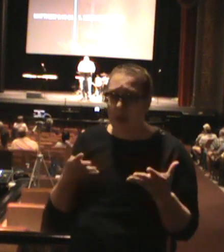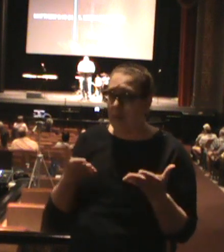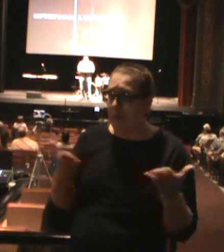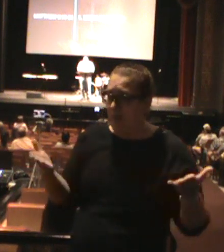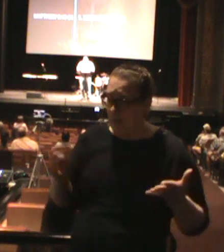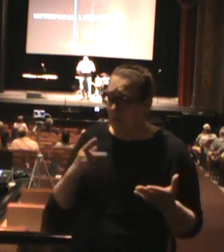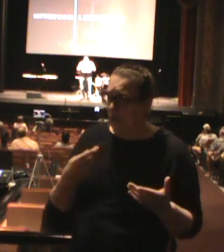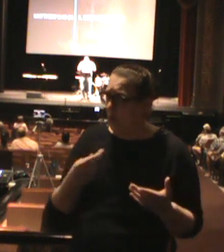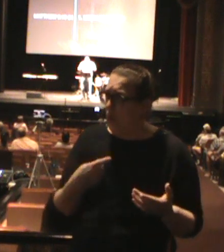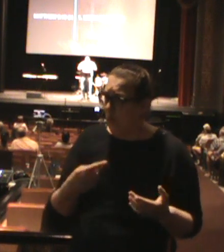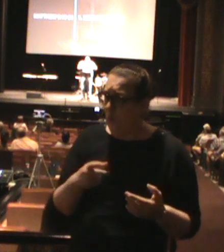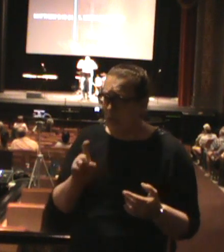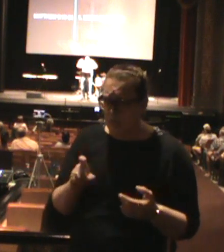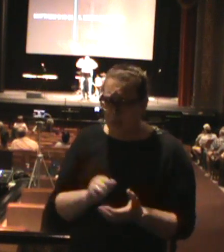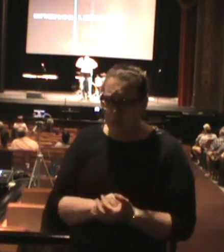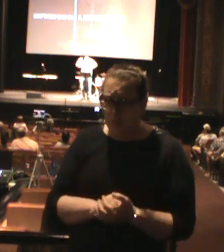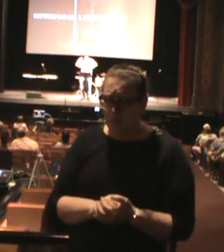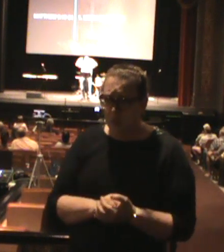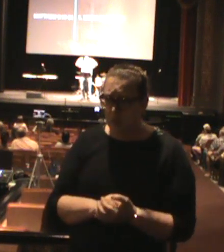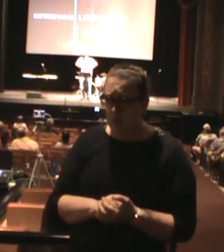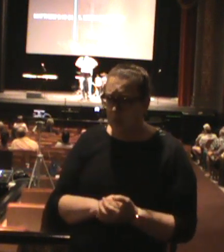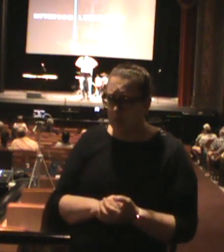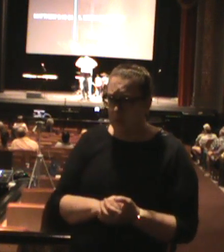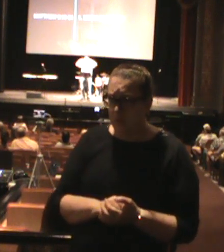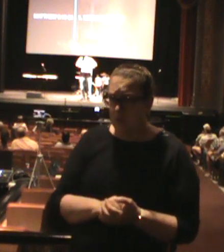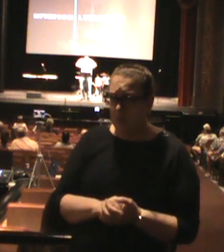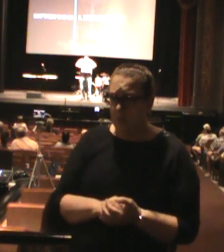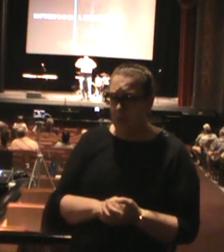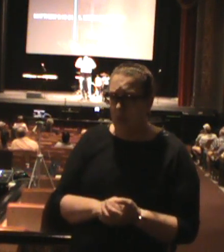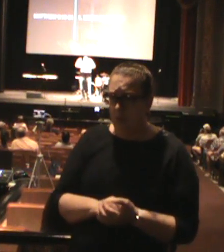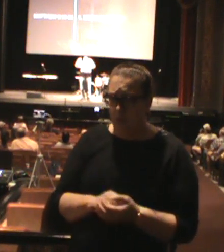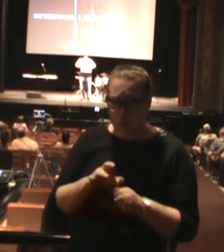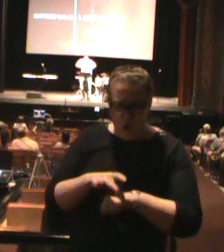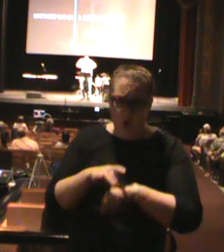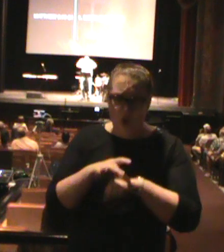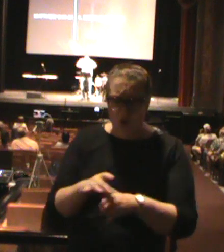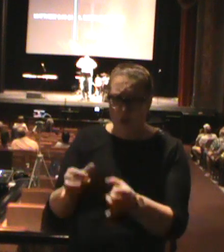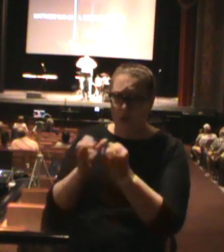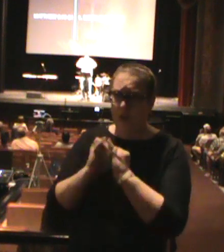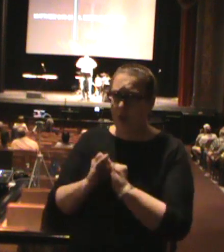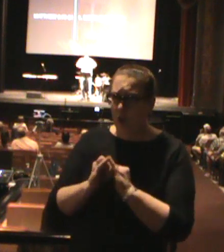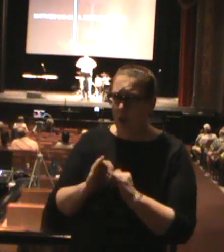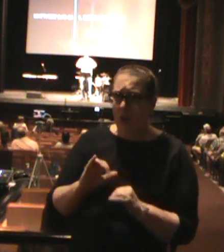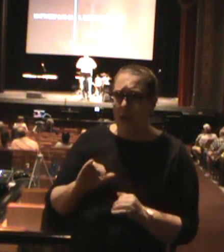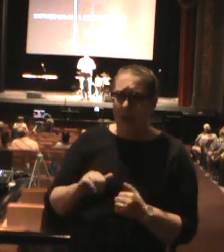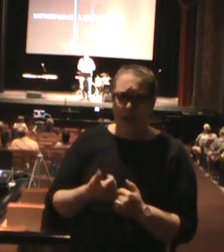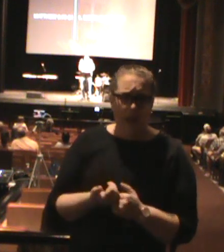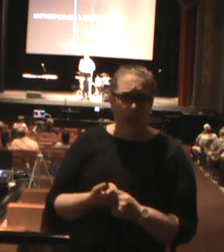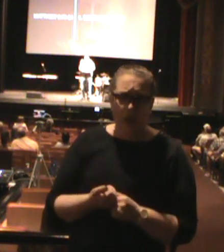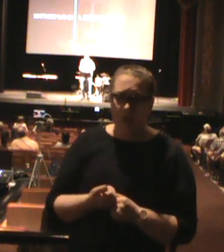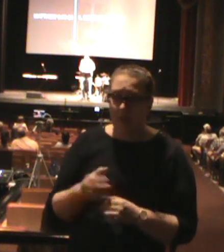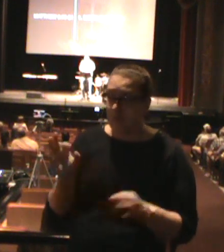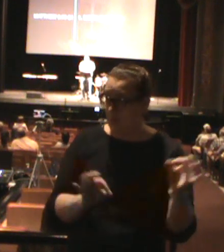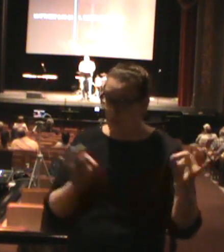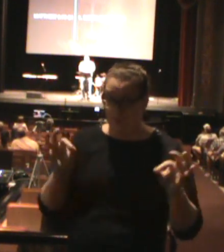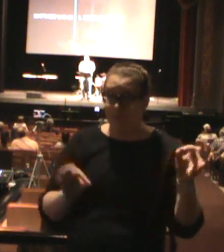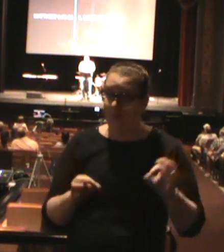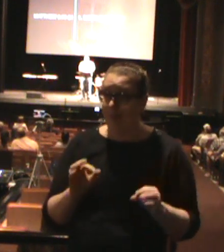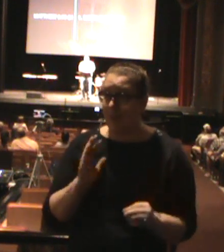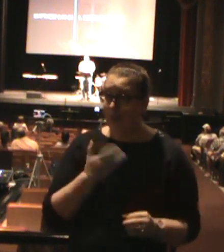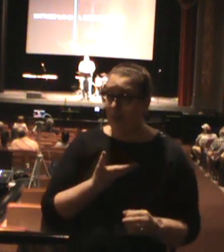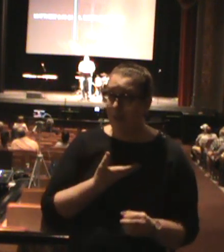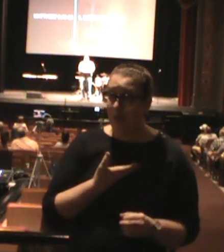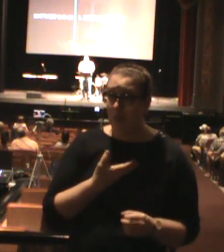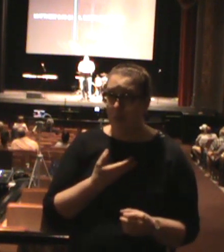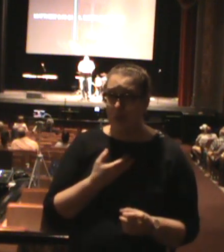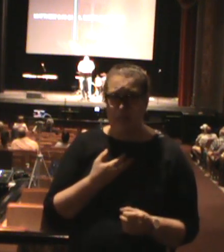with. And so when we look at the earthly treasures and how they sway us, we have to look at what are we doing with